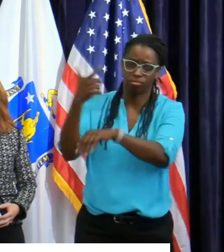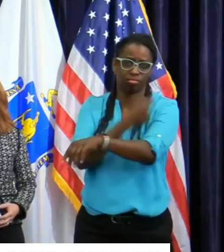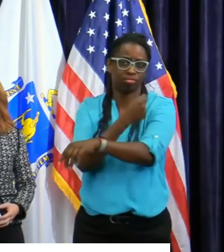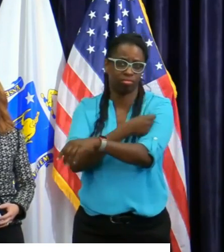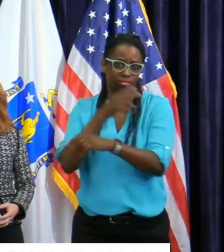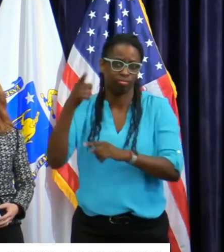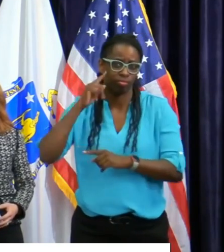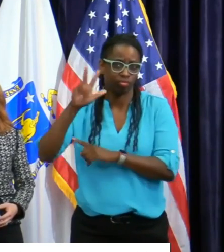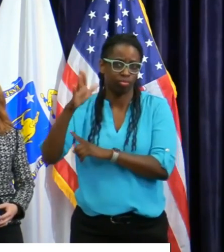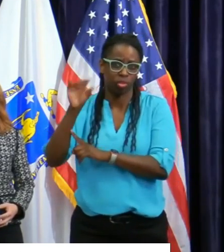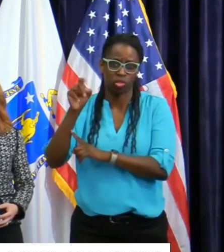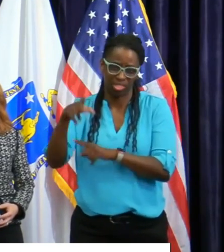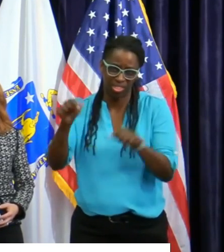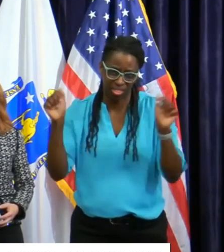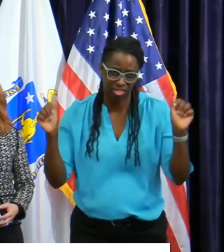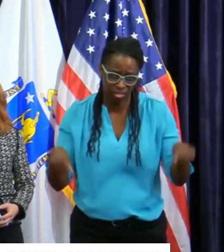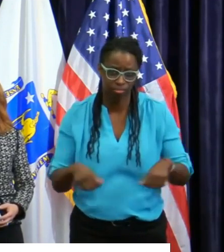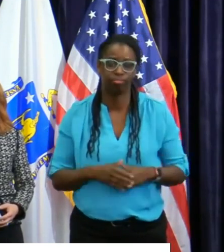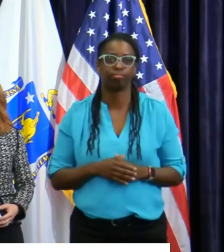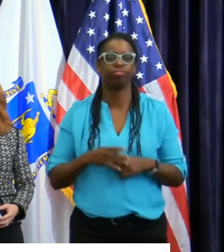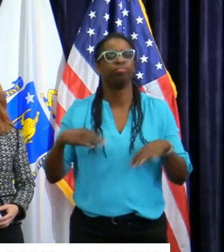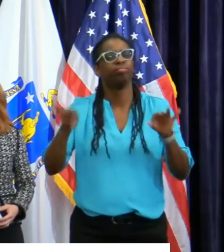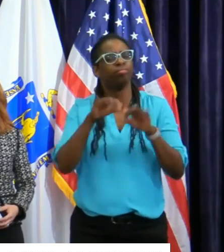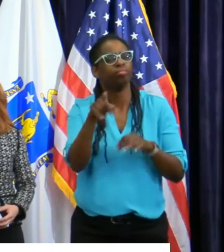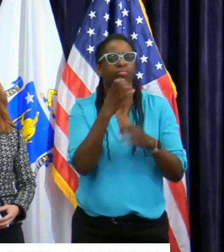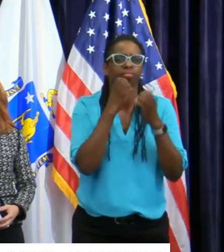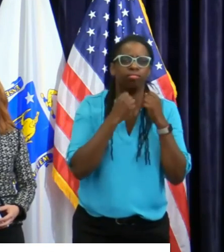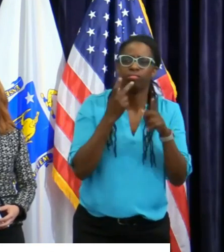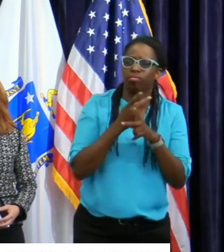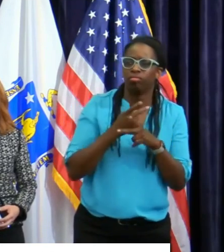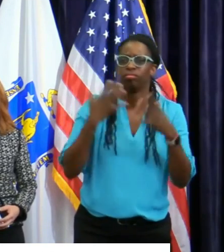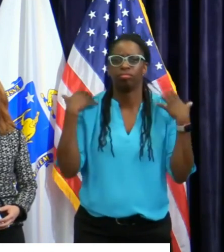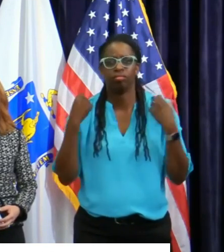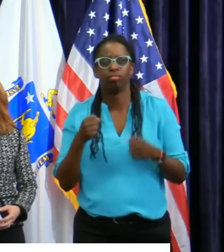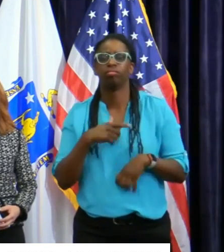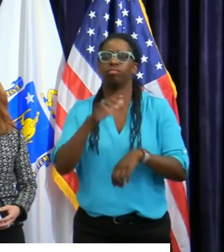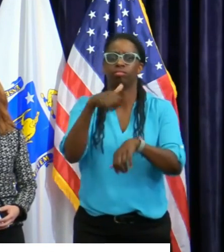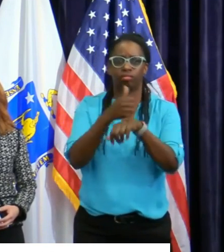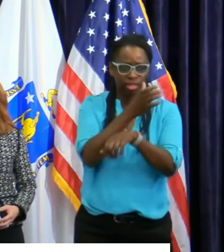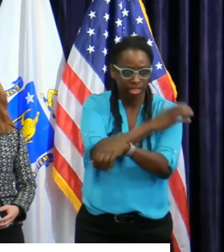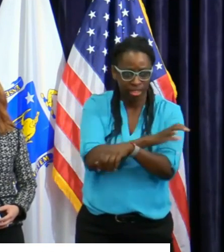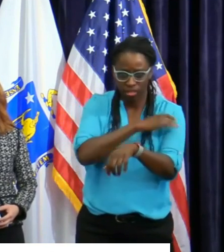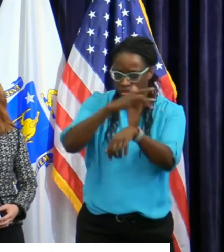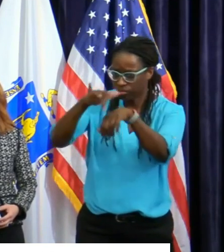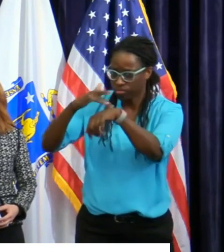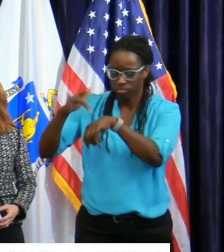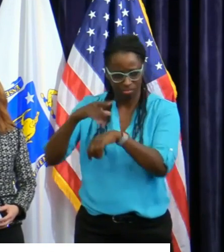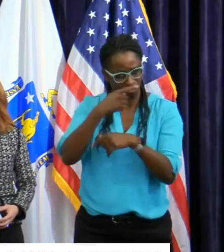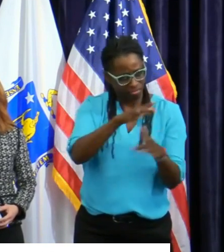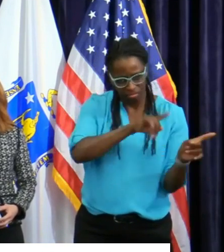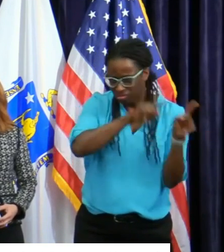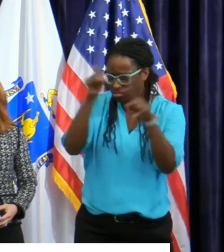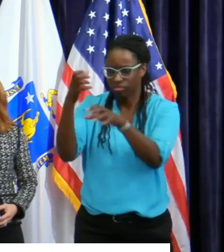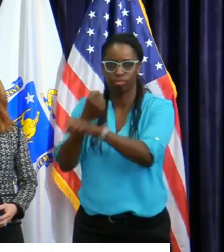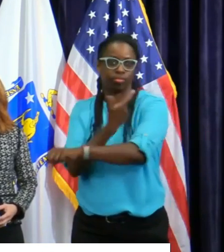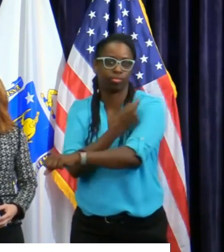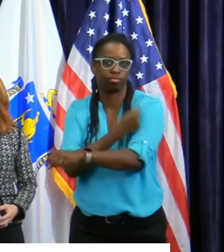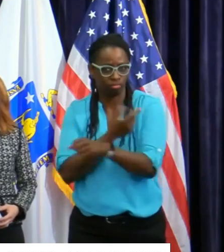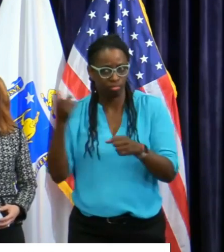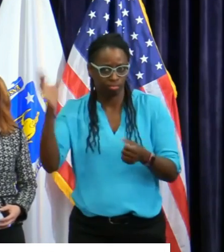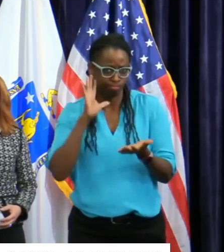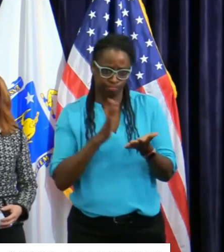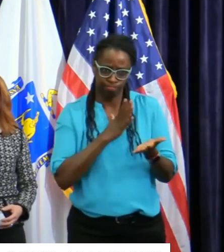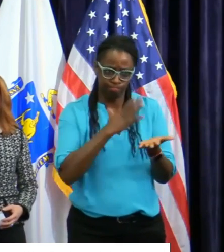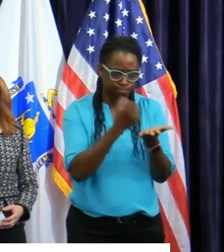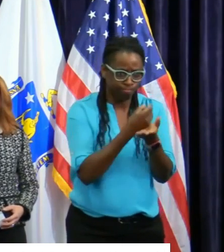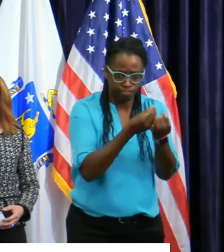the healthcare community to set up additional clinics so that we can get these boosters administered faster. The vaccines and the boosters are helping us